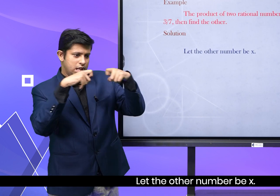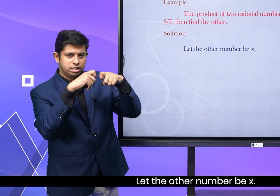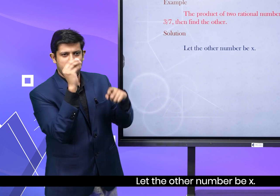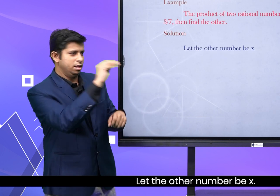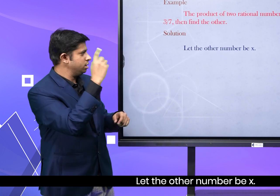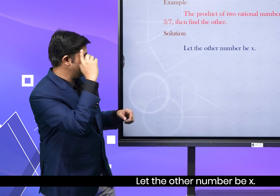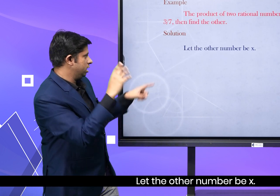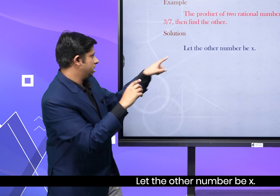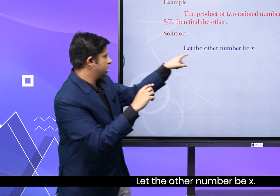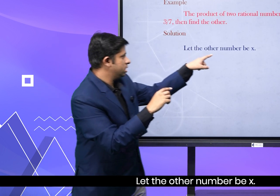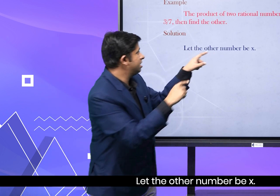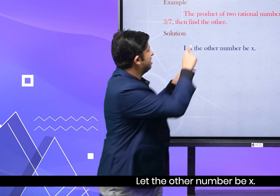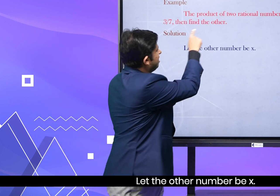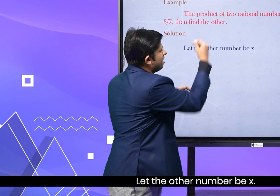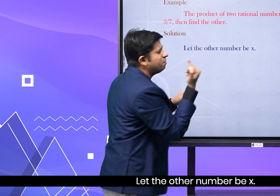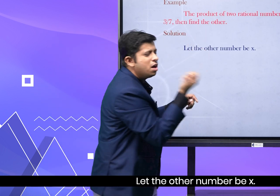Let the other number be x.